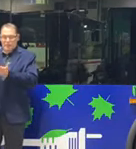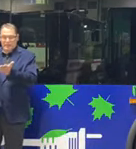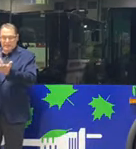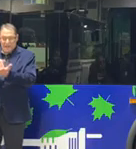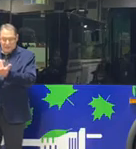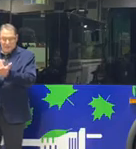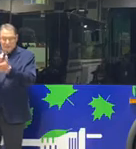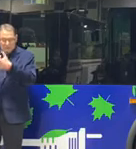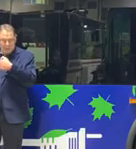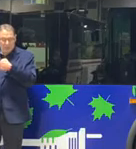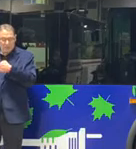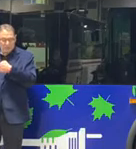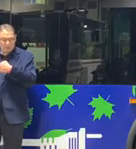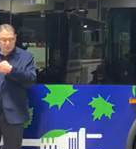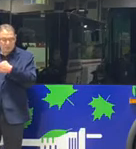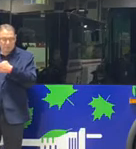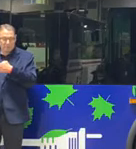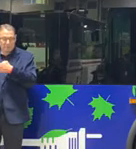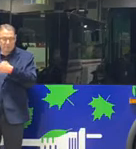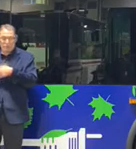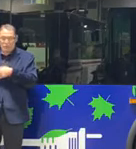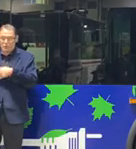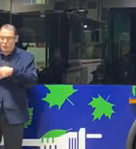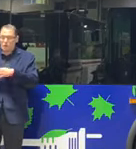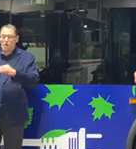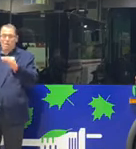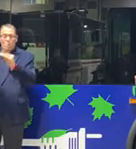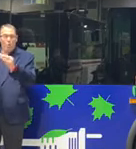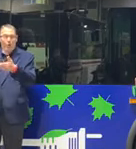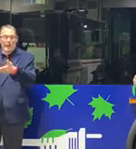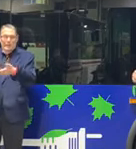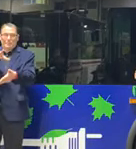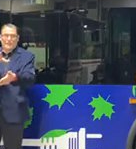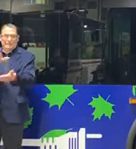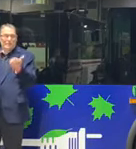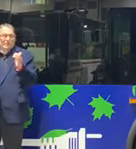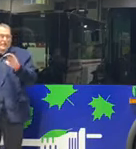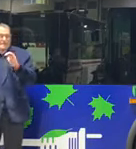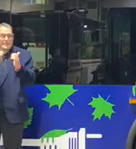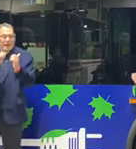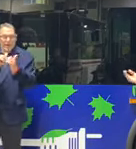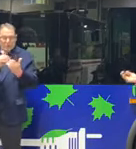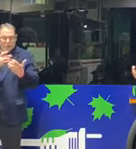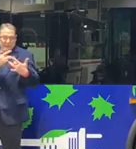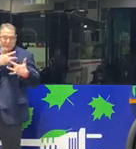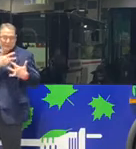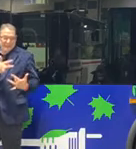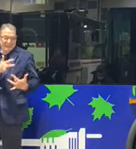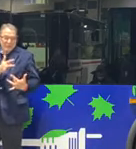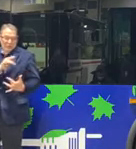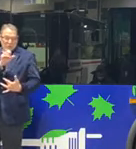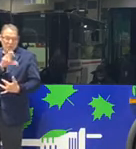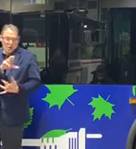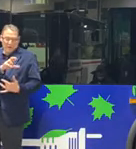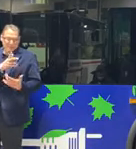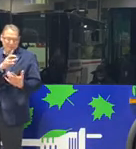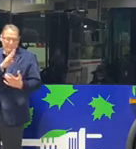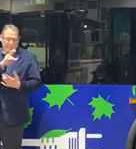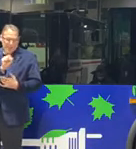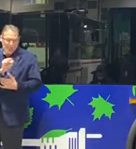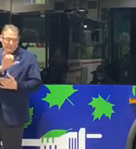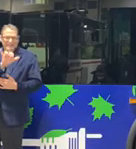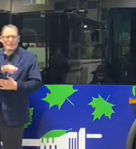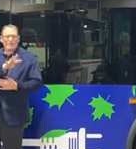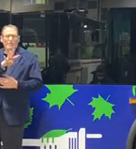$1,330,000. Now, that's right. That is more expensive than typical diesel vehicle, which is around $400,000